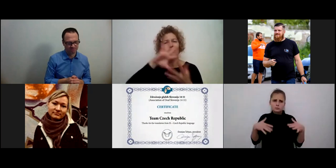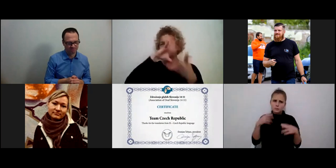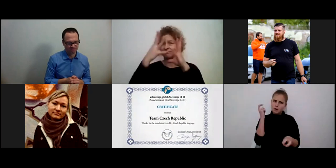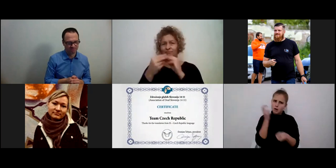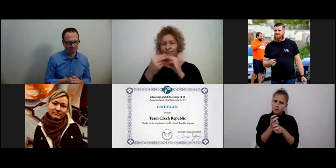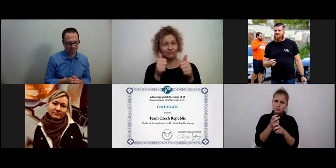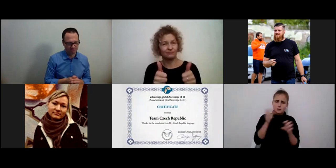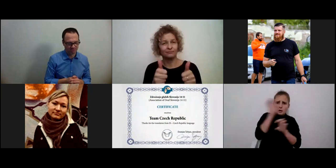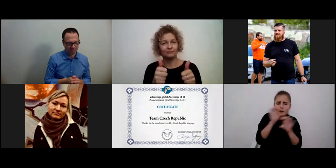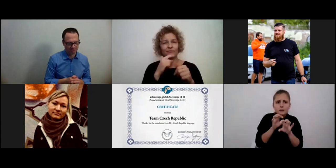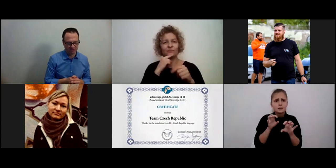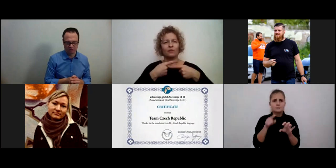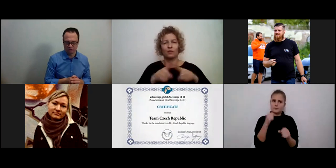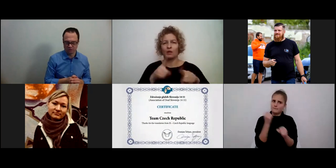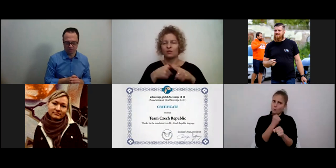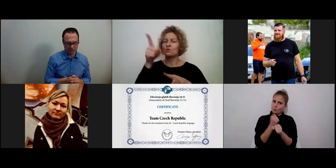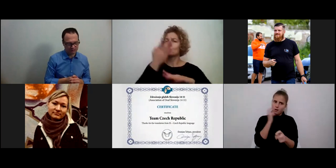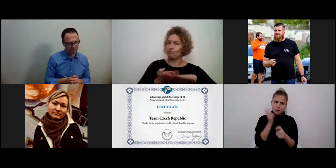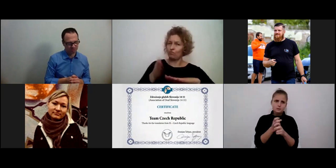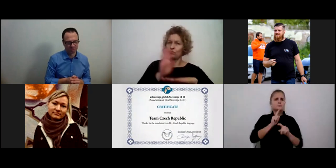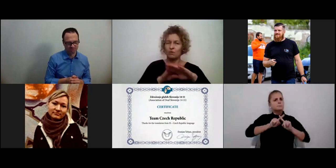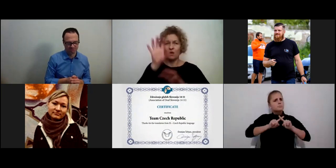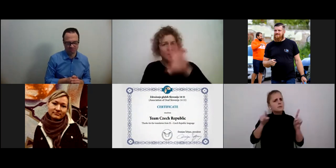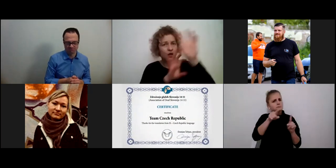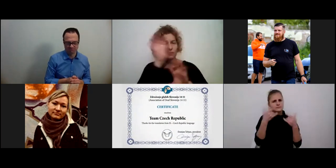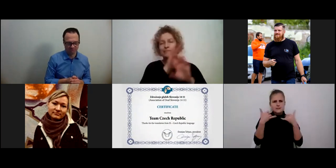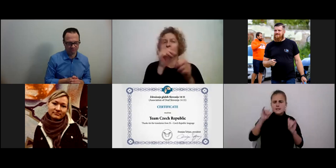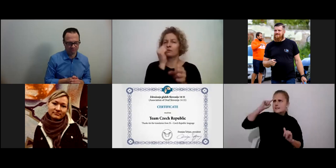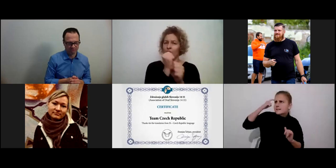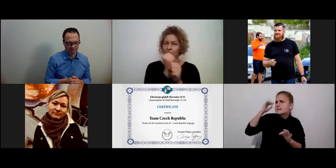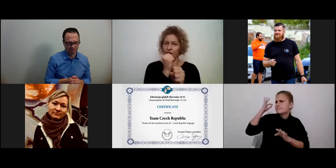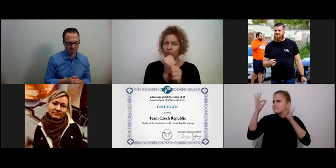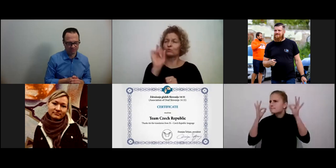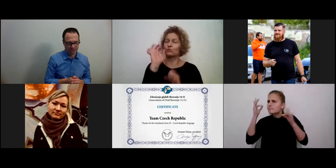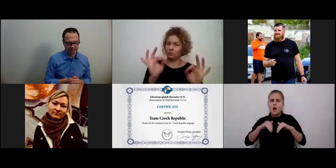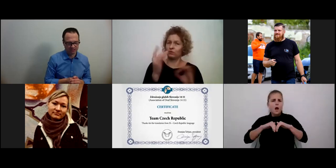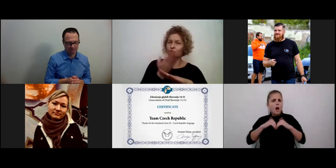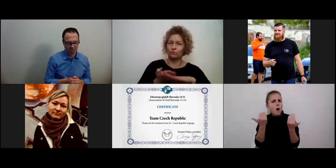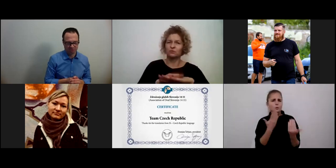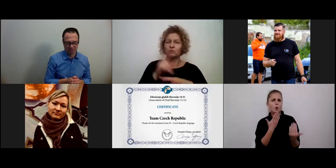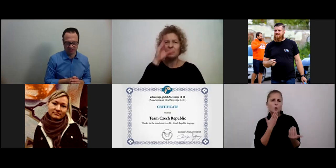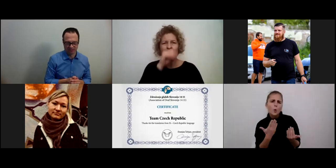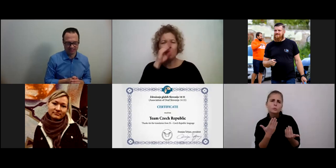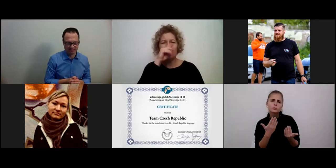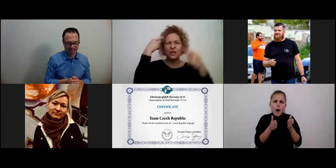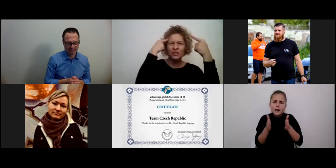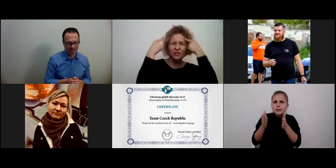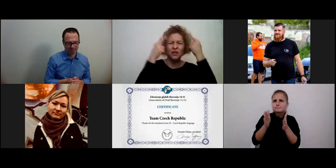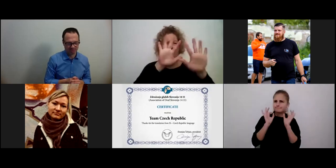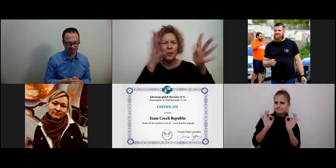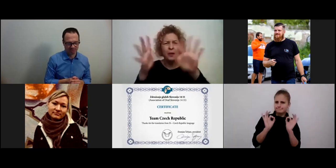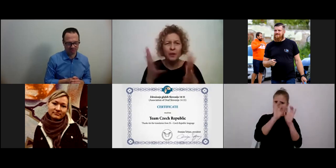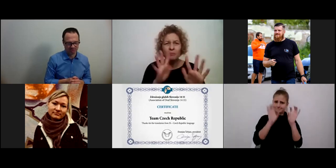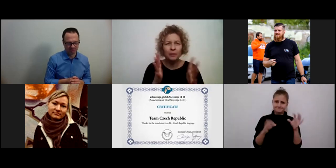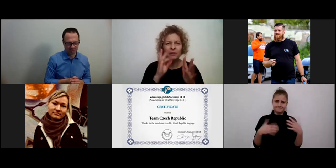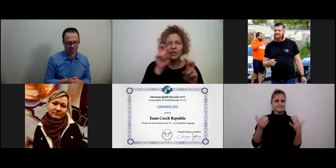all these presenters and the technical work behind it. That's a lot of work. Thank you so much. And let's think on